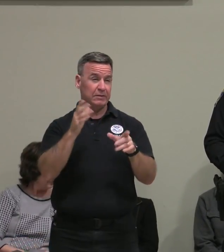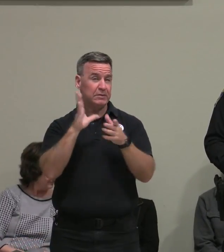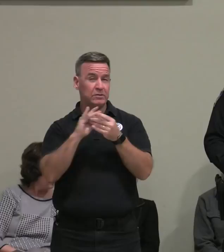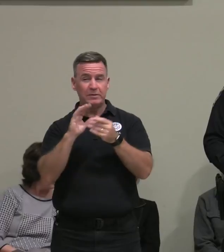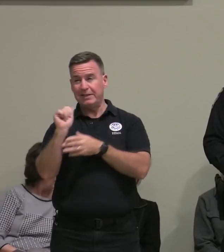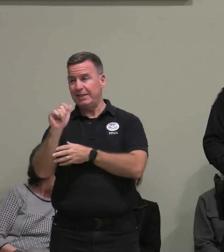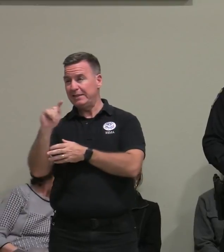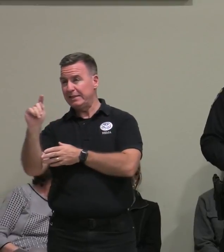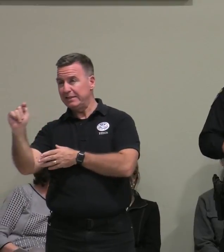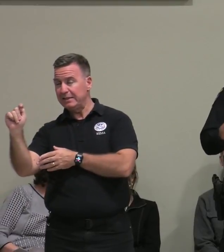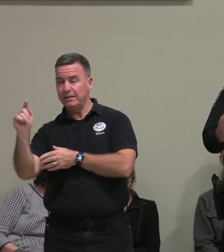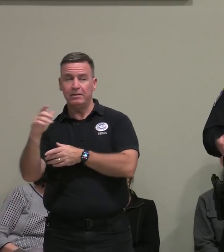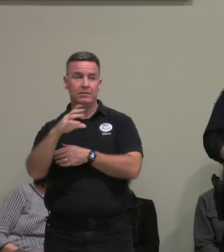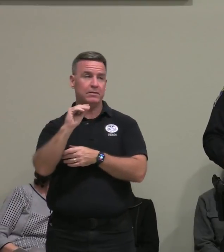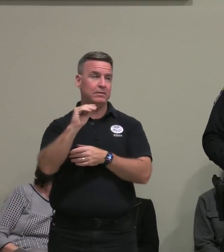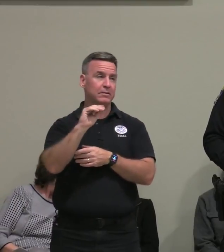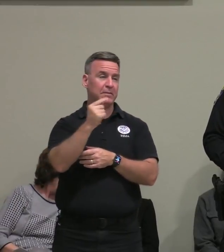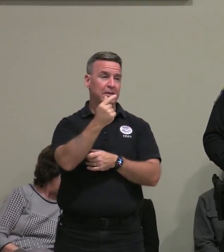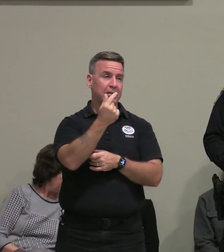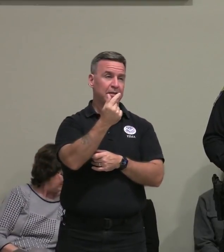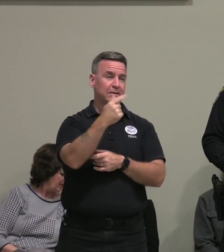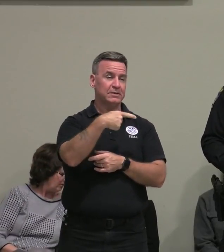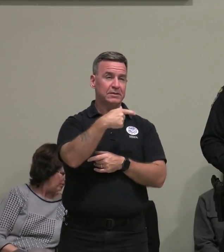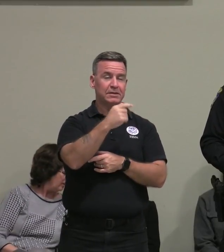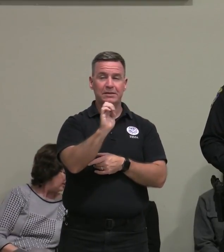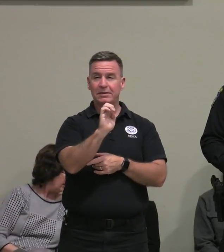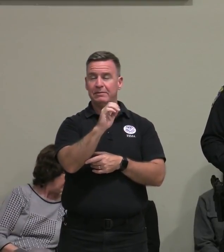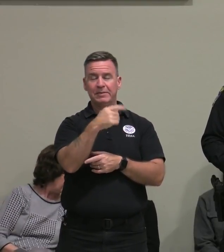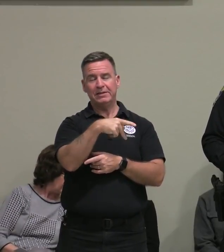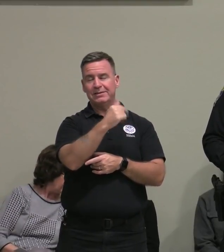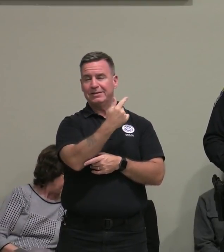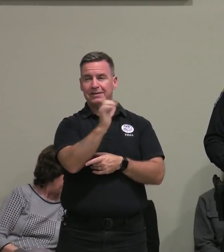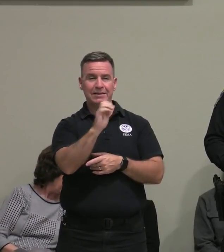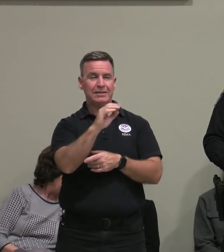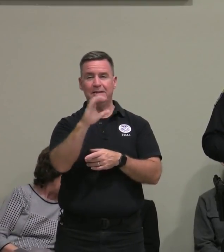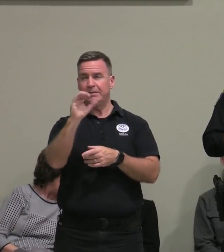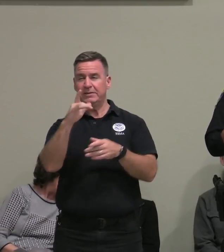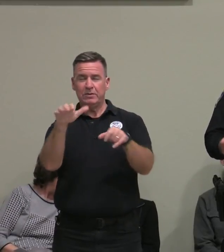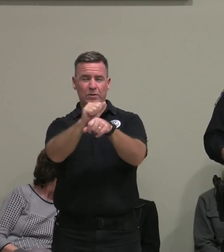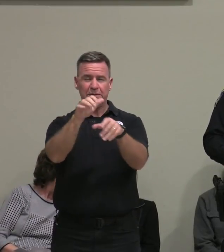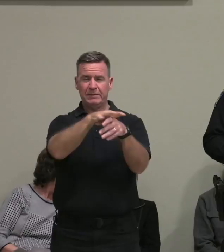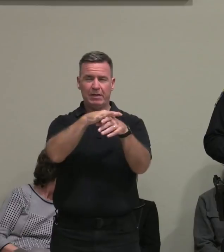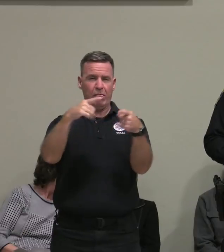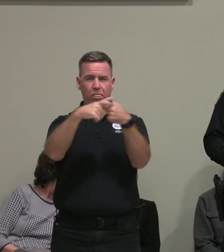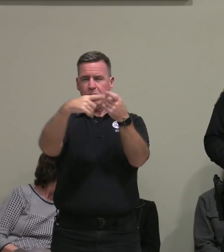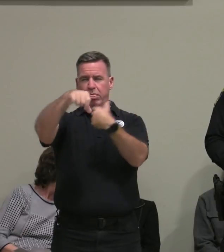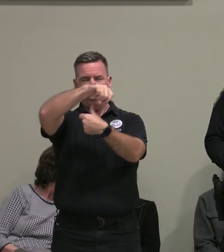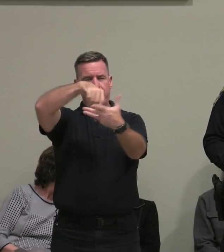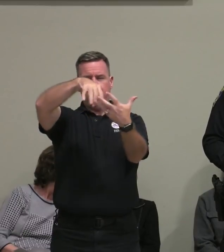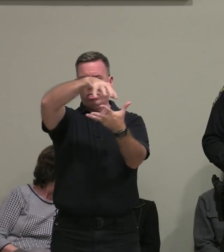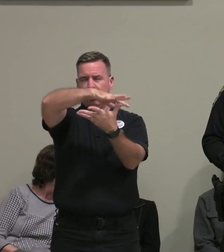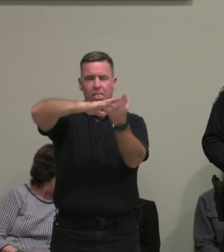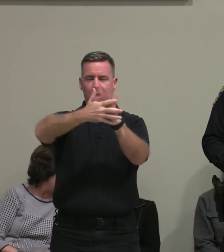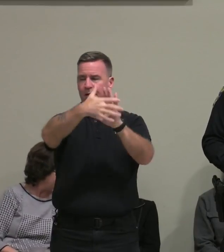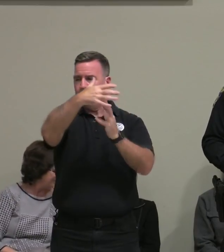of AT&T and PG&E and Comcast. They're all trying to work in the same area. They're stepping on each other and